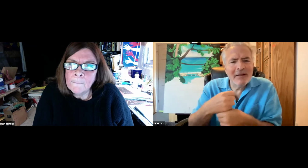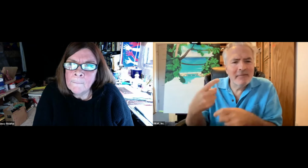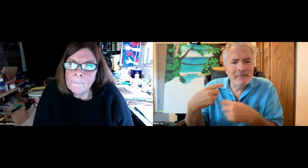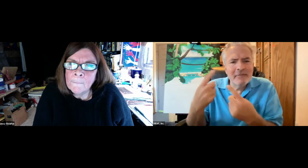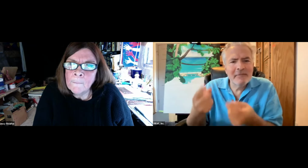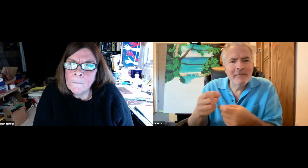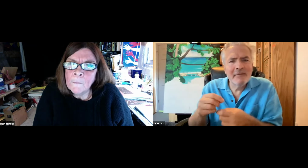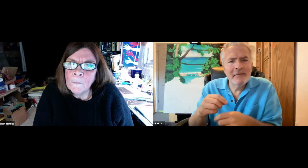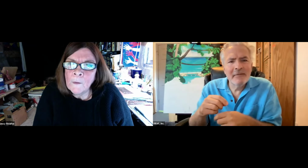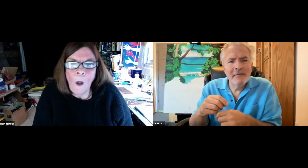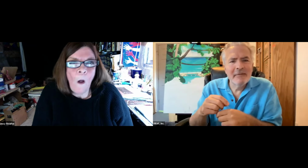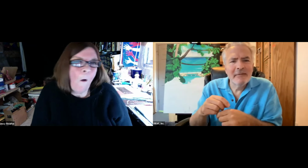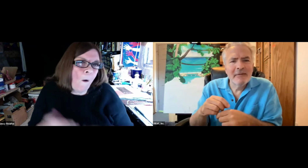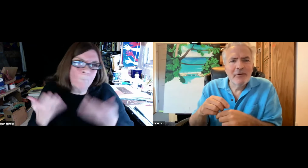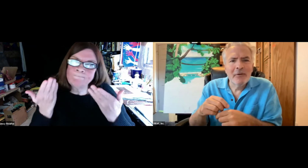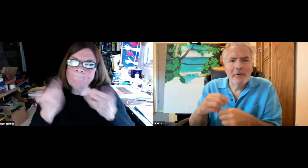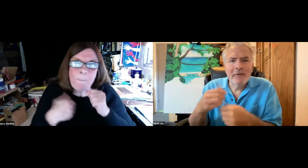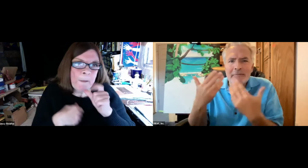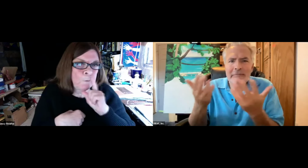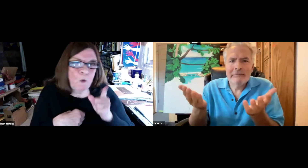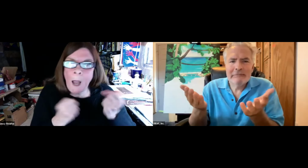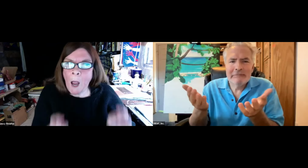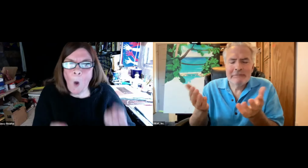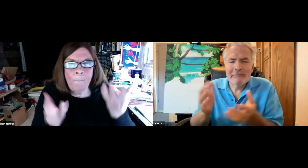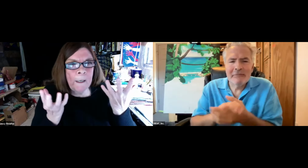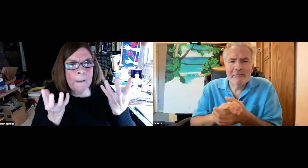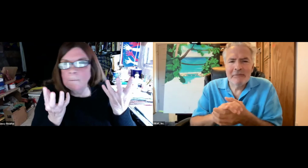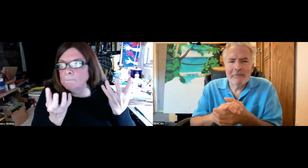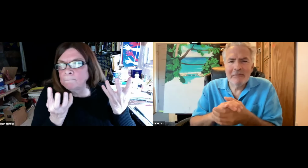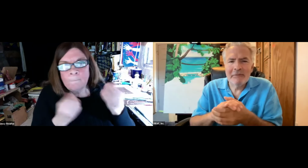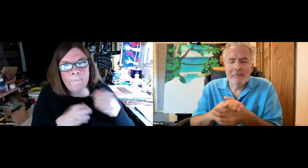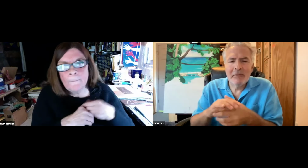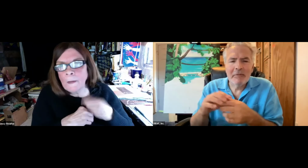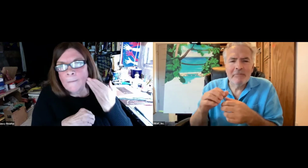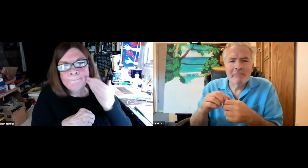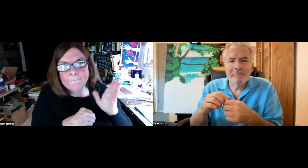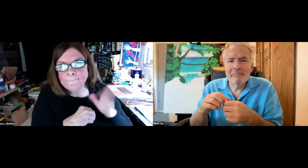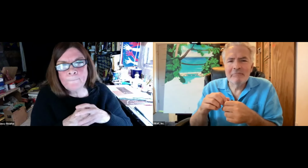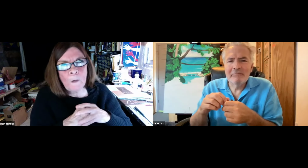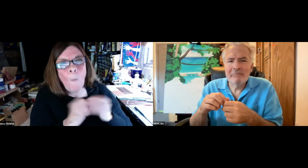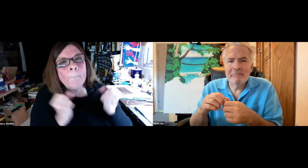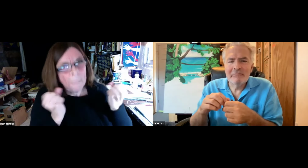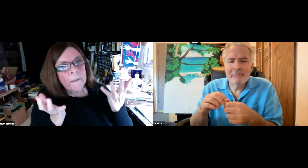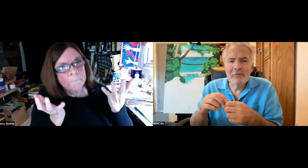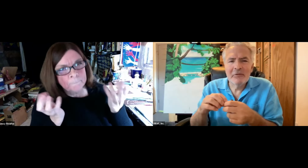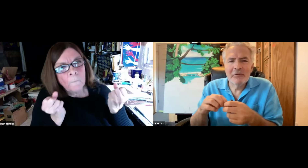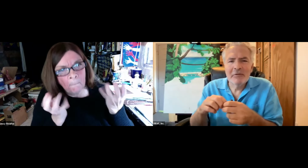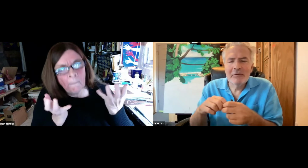So, there's a question in the chat. How many totem poles did John actually make? Do you know?